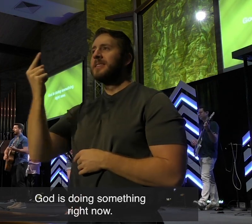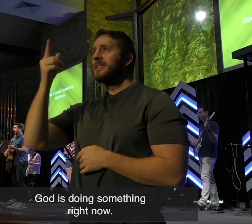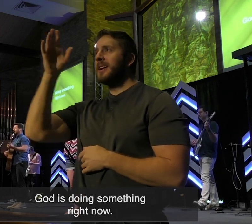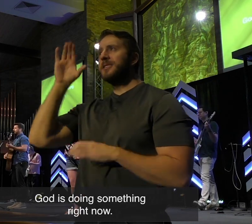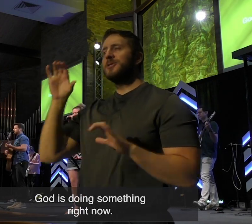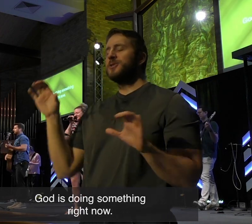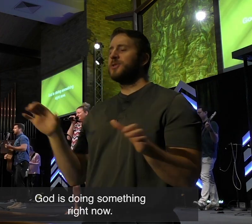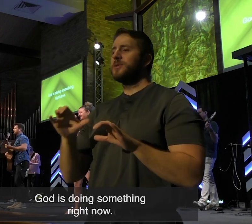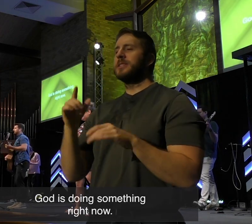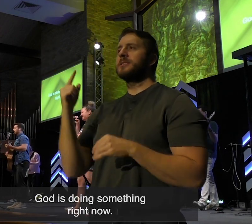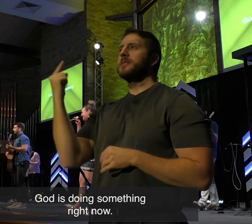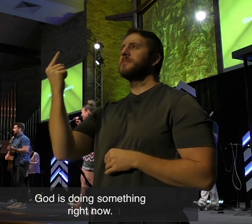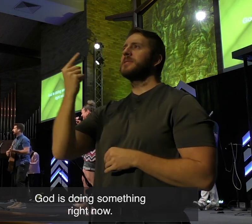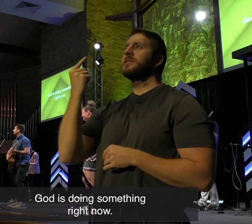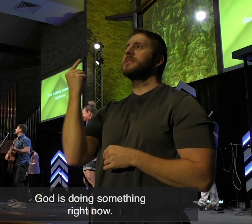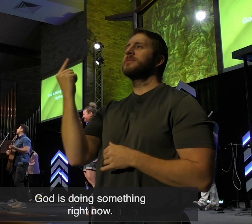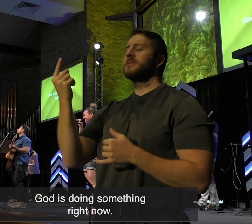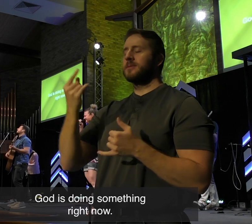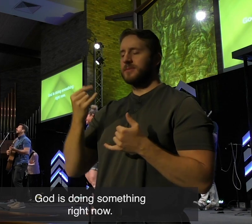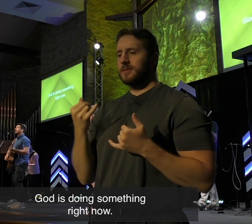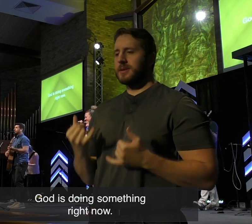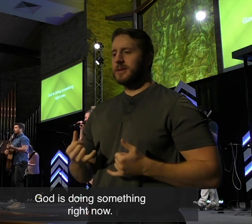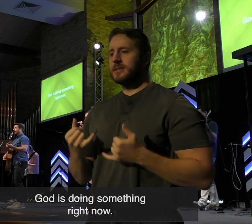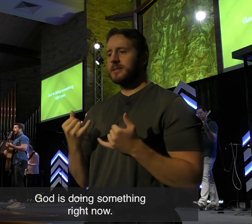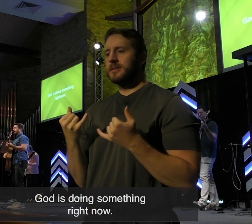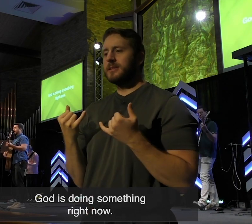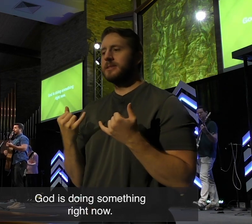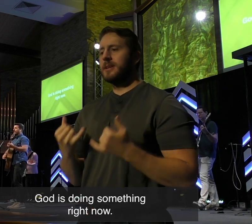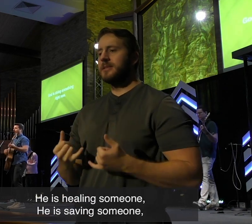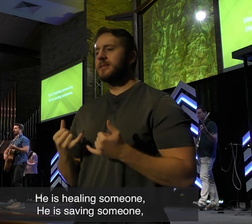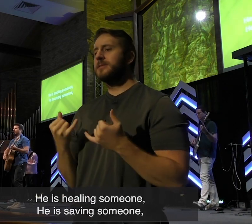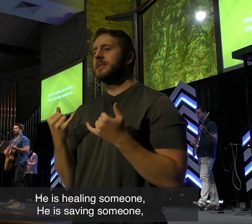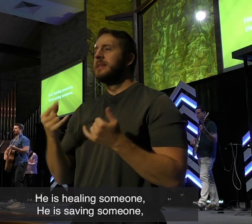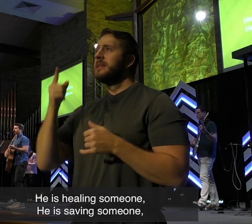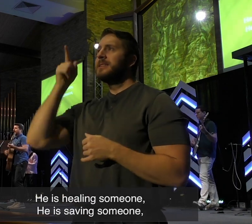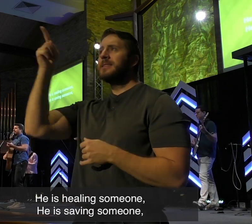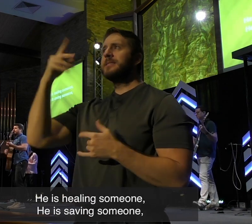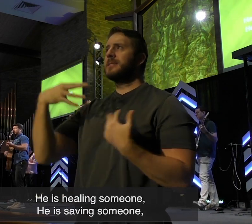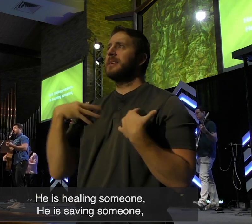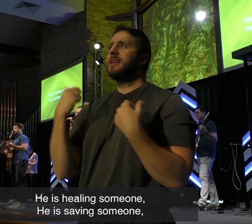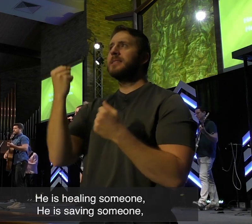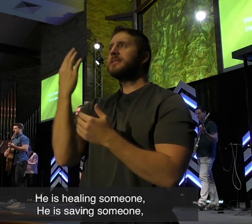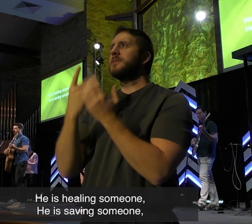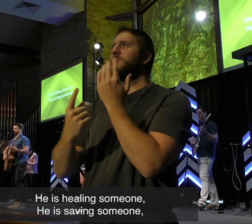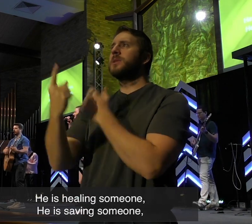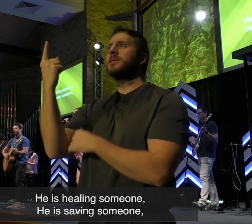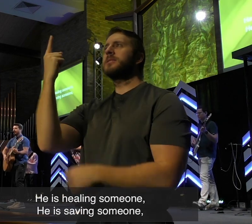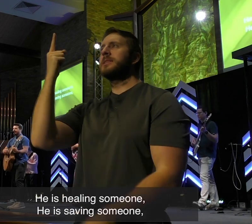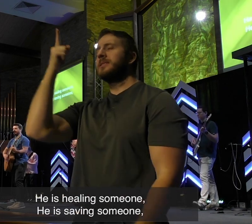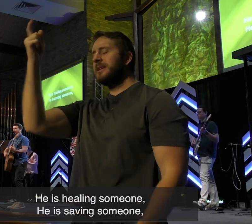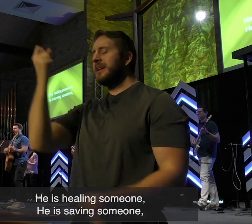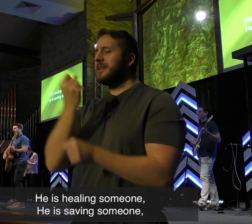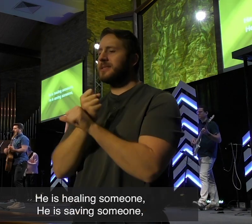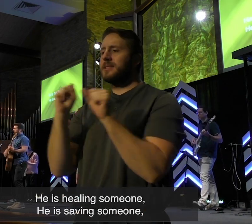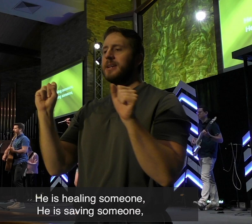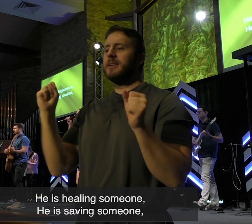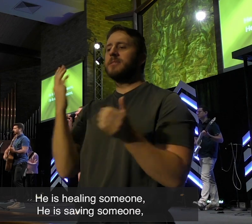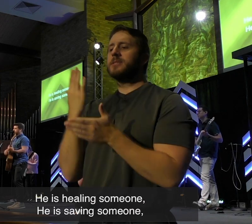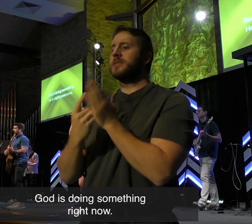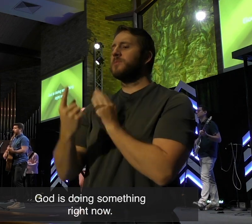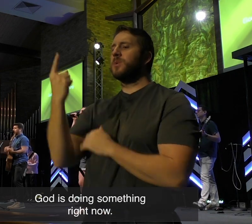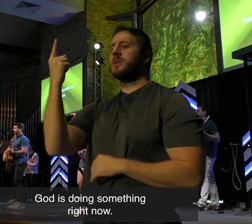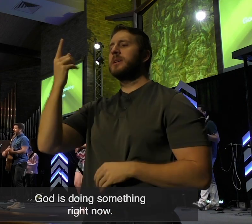Something. God is doing something right now. He is healing someone. He